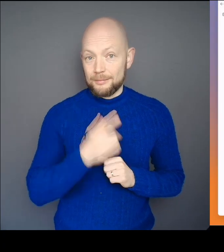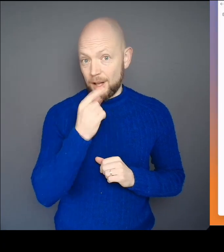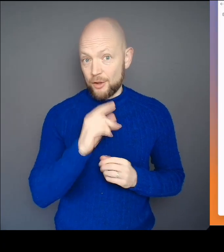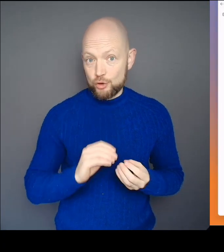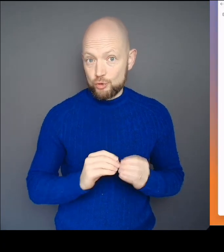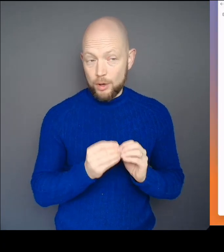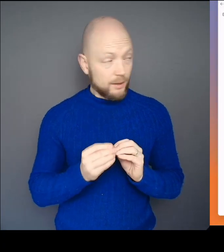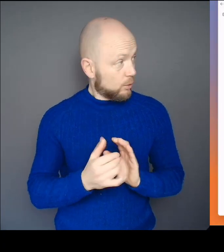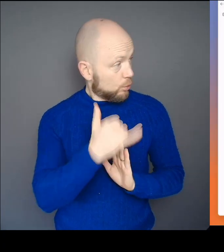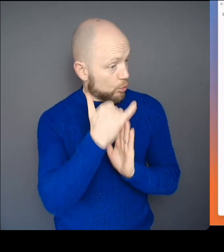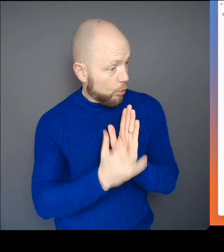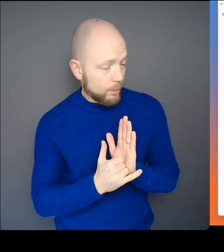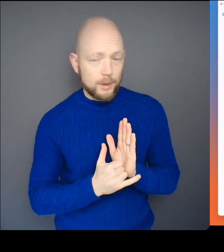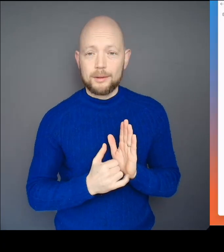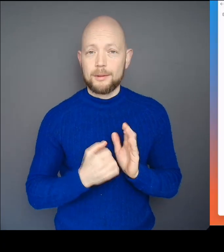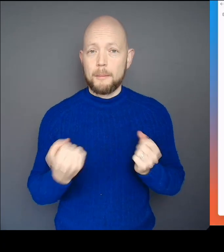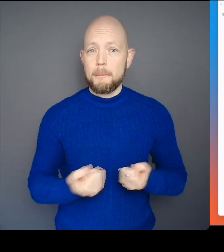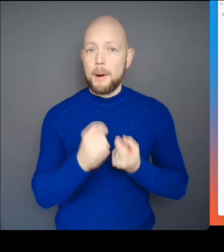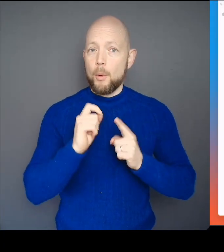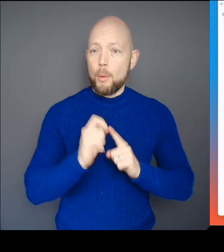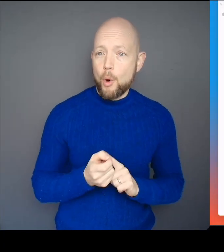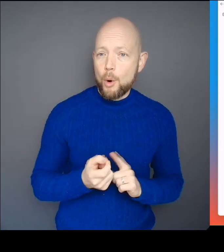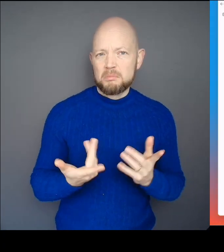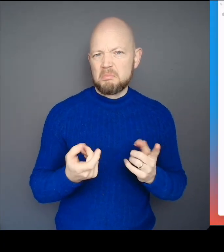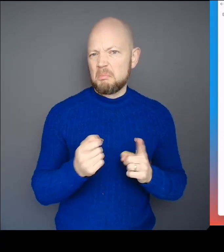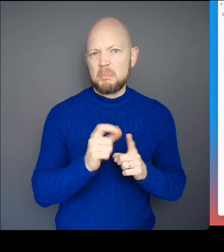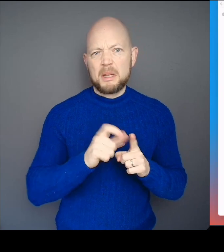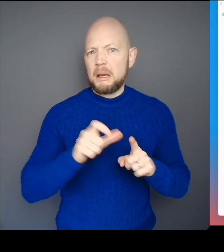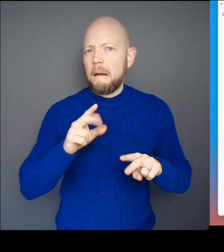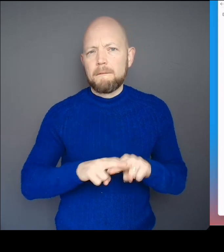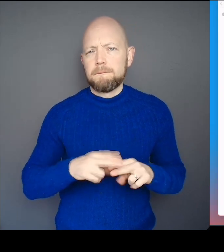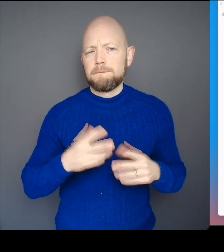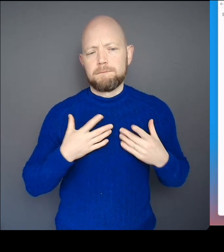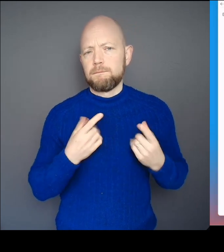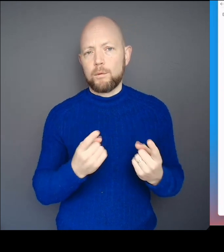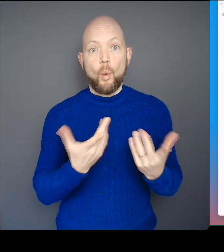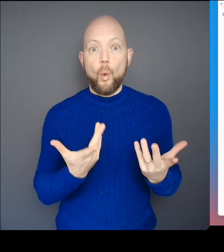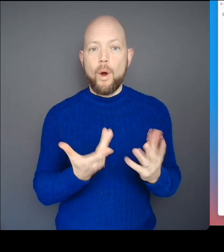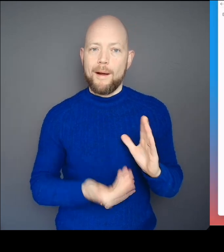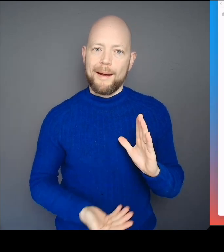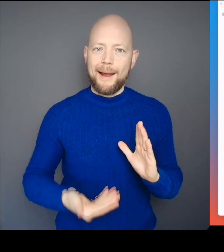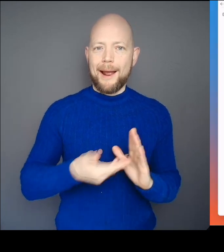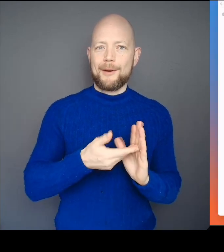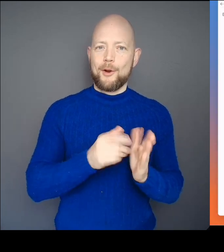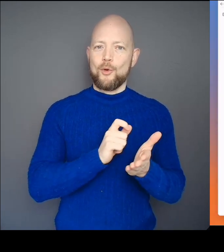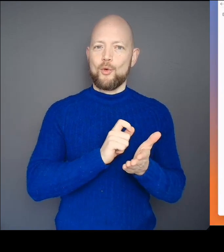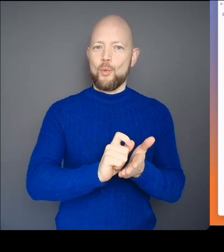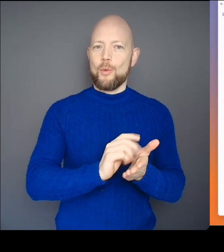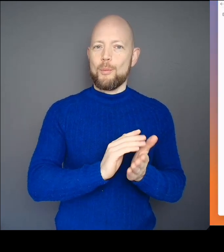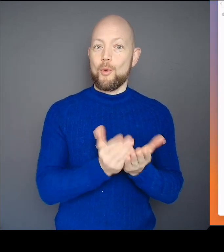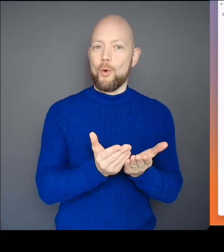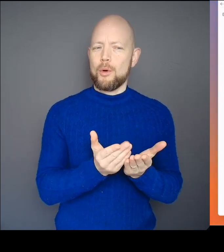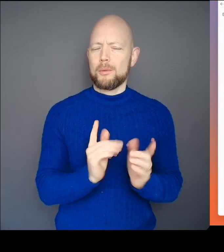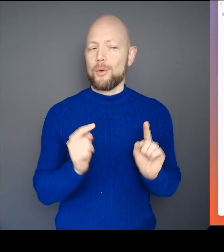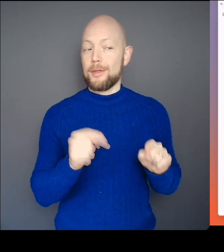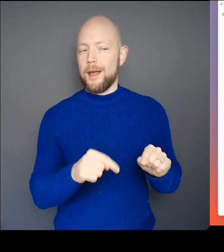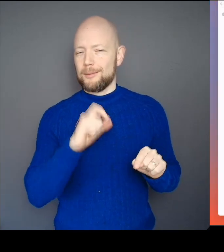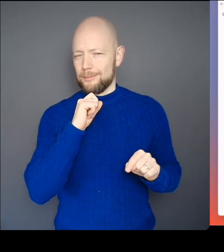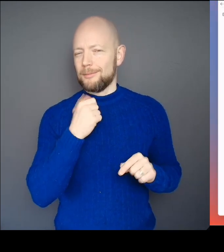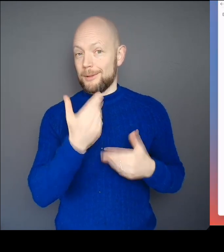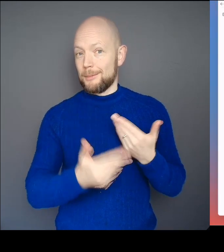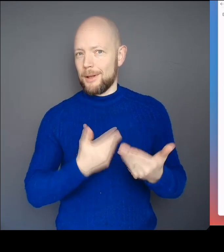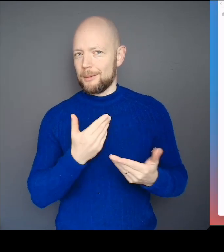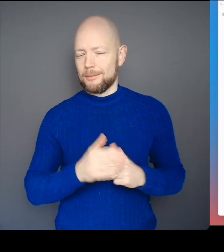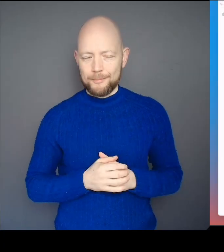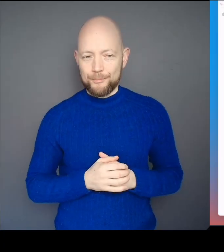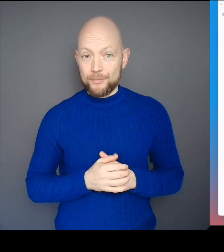And you can choose to take this out into a document, presentation, or PDF, or add it to a notebook, which is something we're going to have a